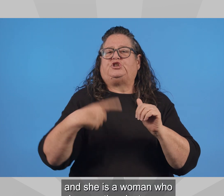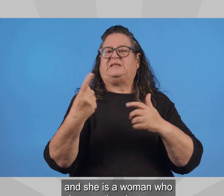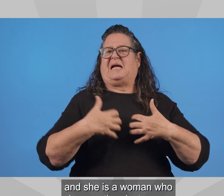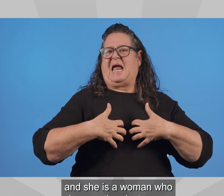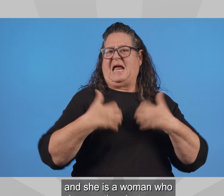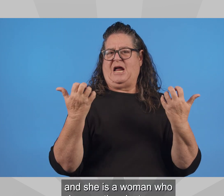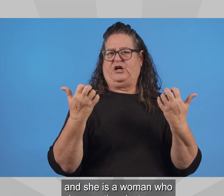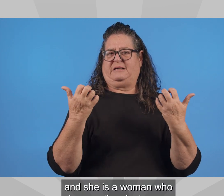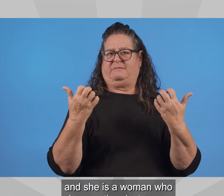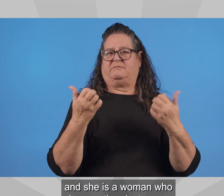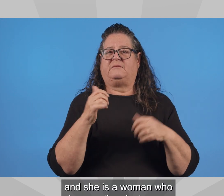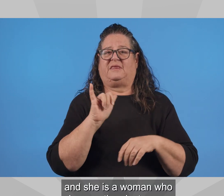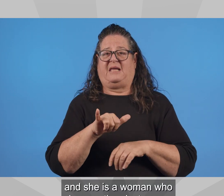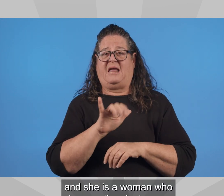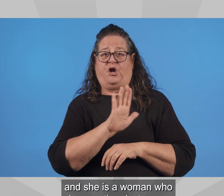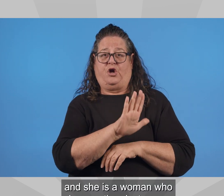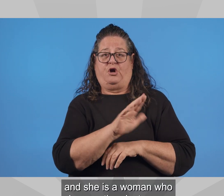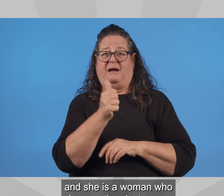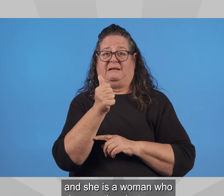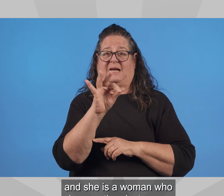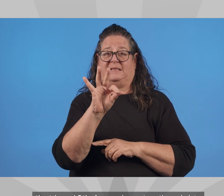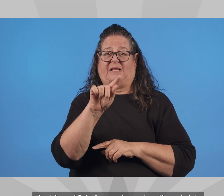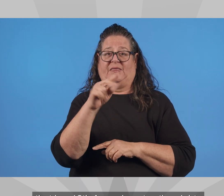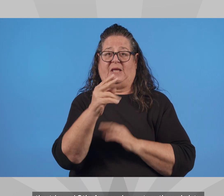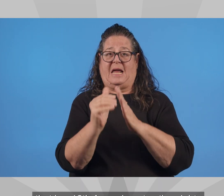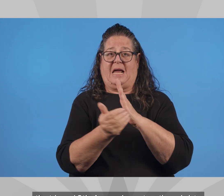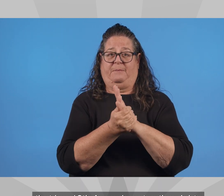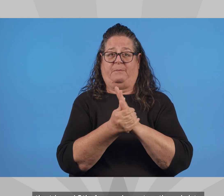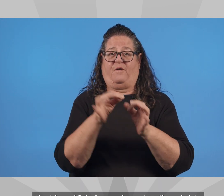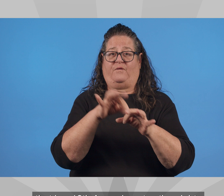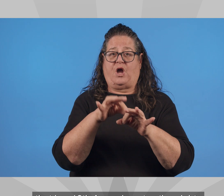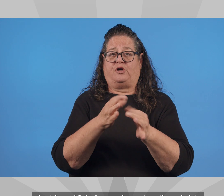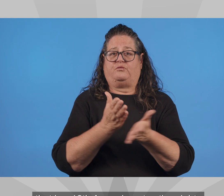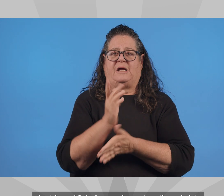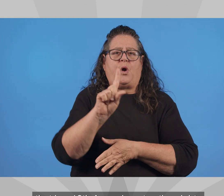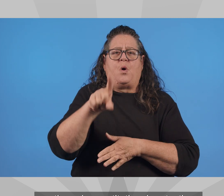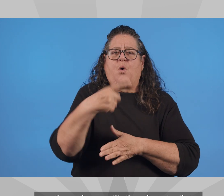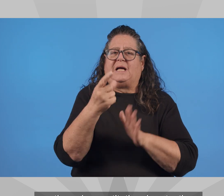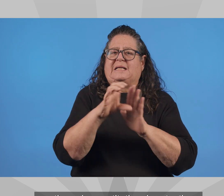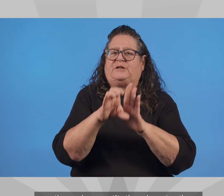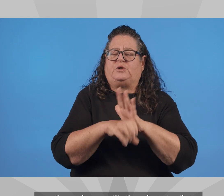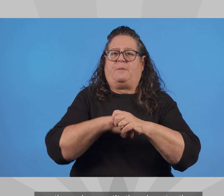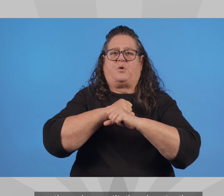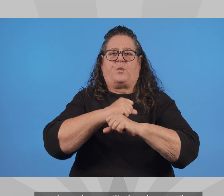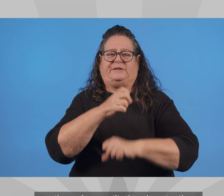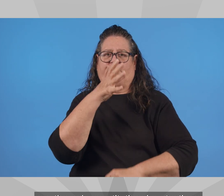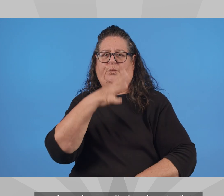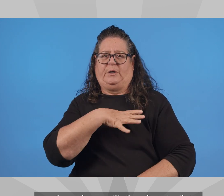And she is a woman who is more than just angry that her 19th Amendment voting rights are the only constitutional